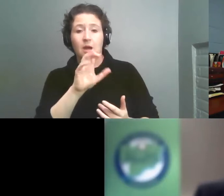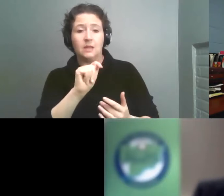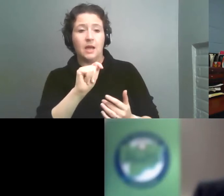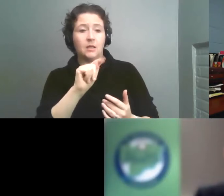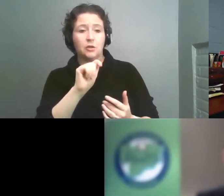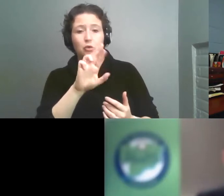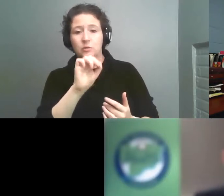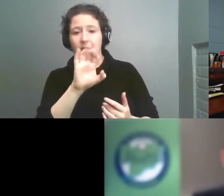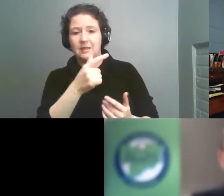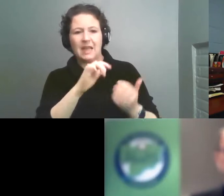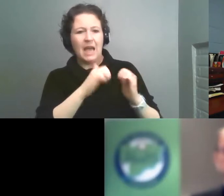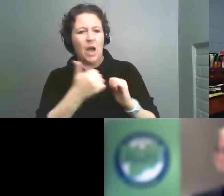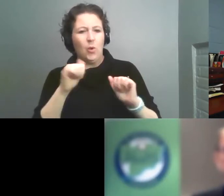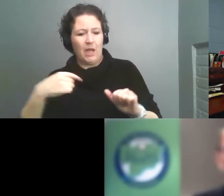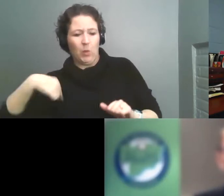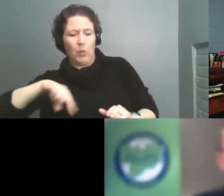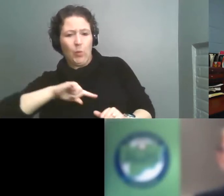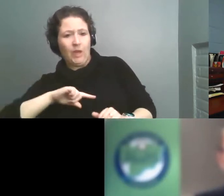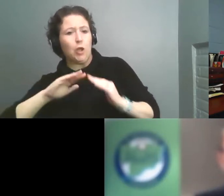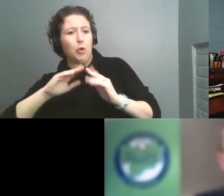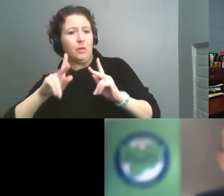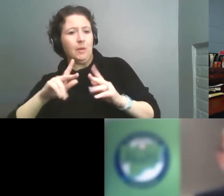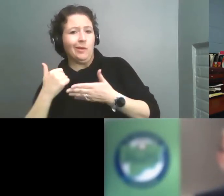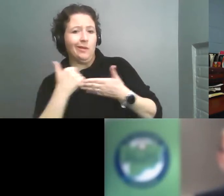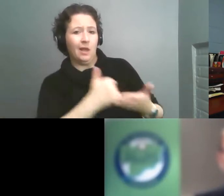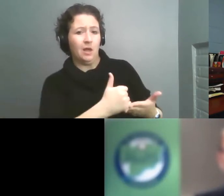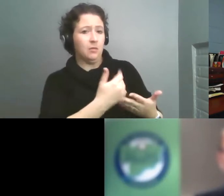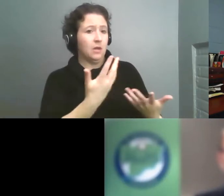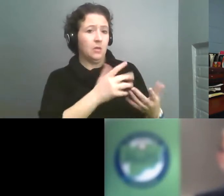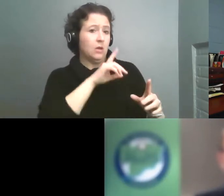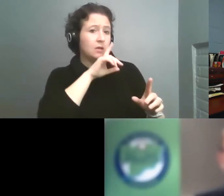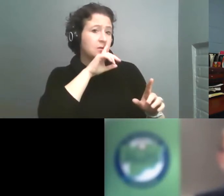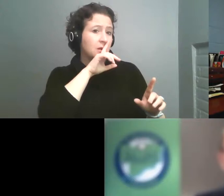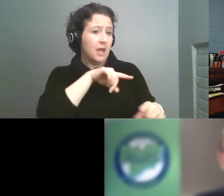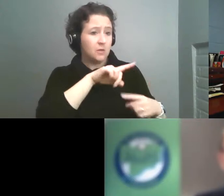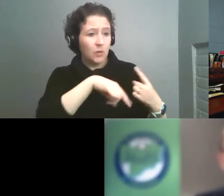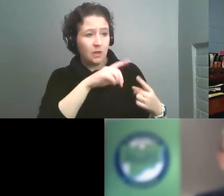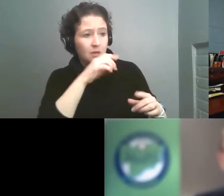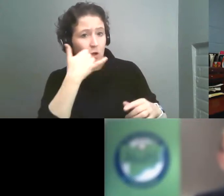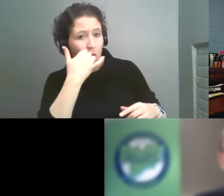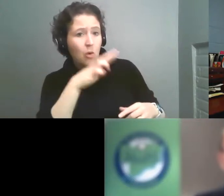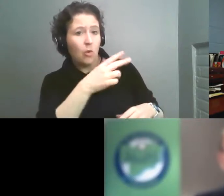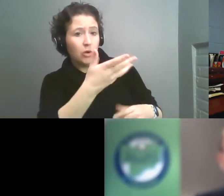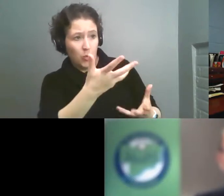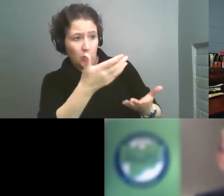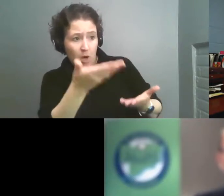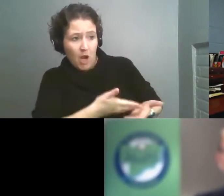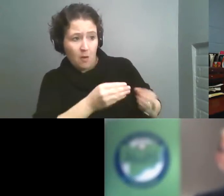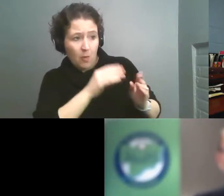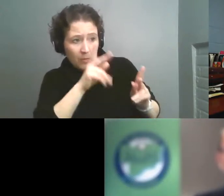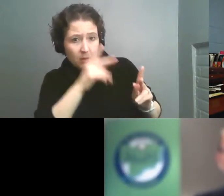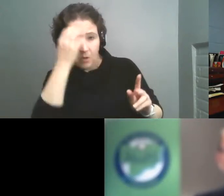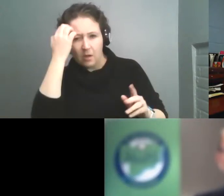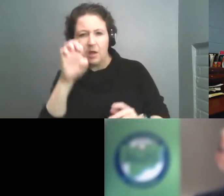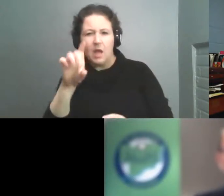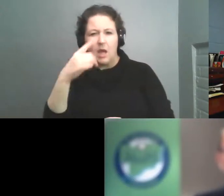members help with the contact tracing process? Does it come down to answering when health department calls, or are you looking to hire more contact tracers? Ed, could